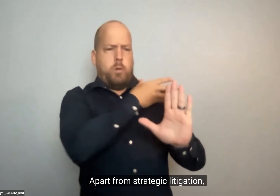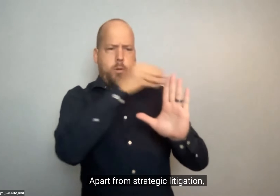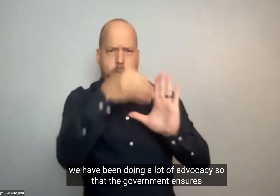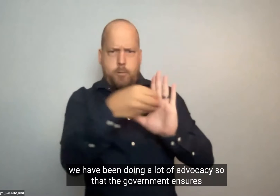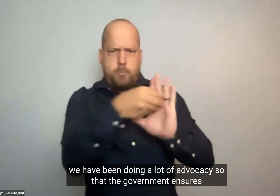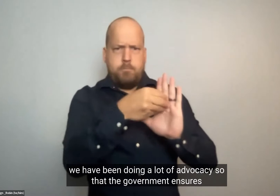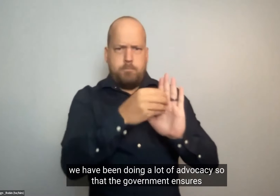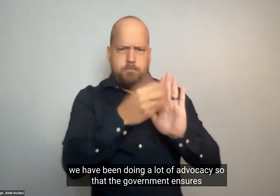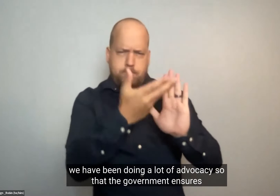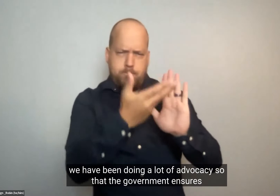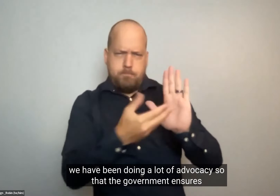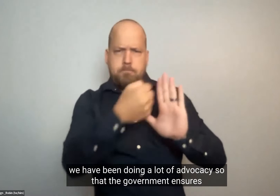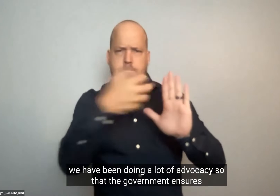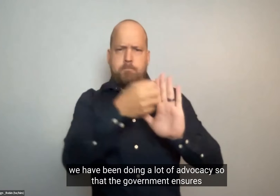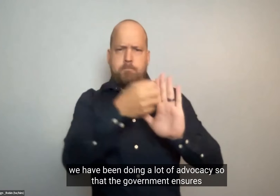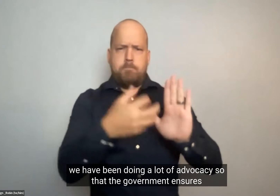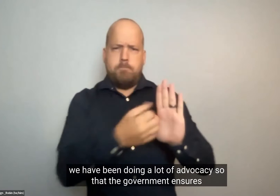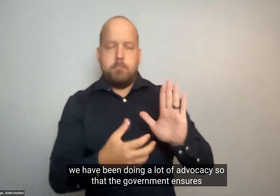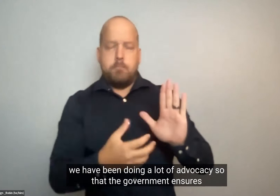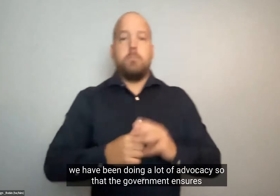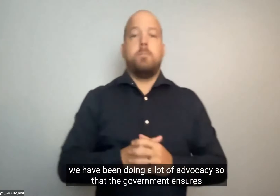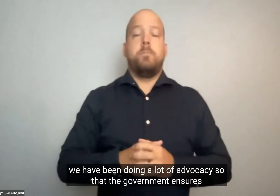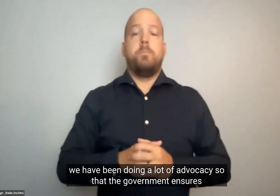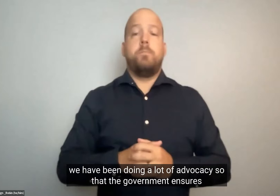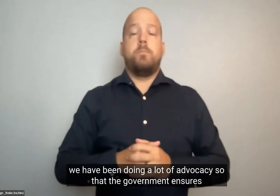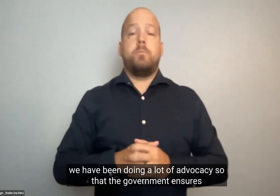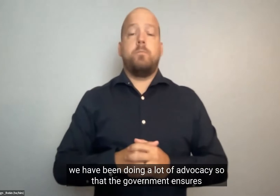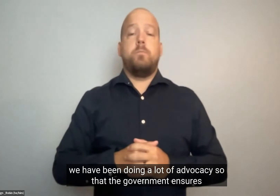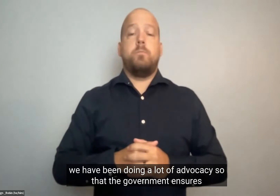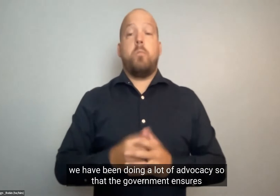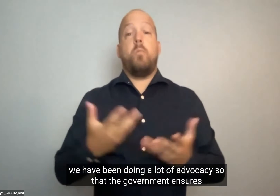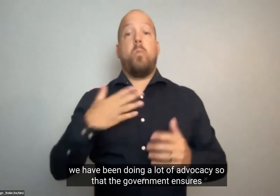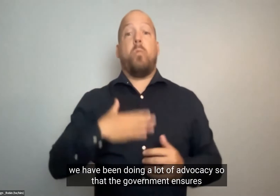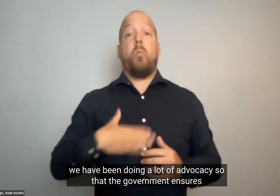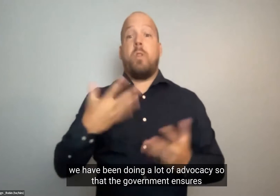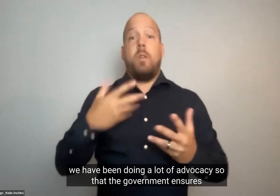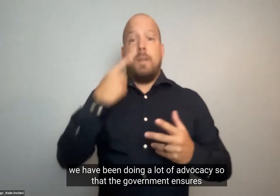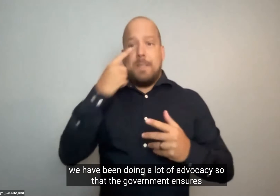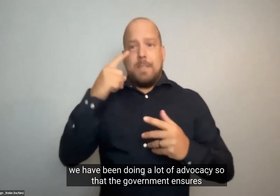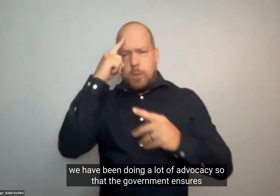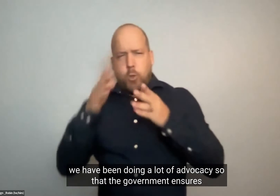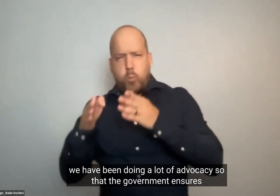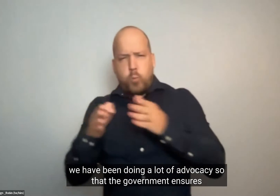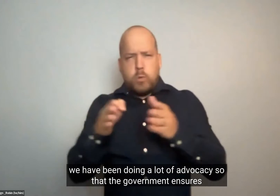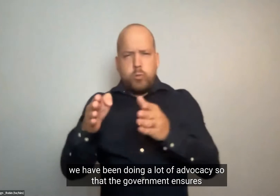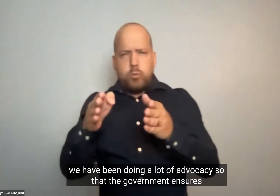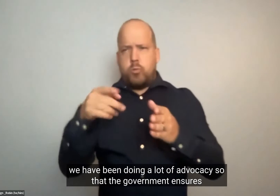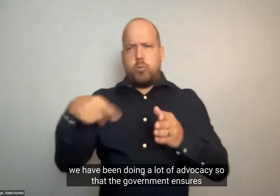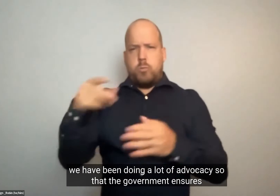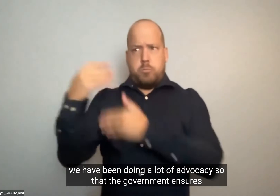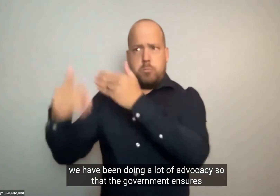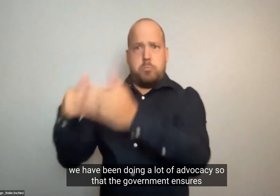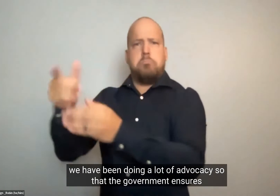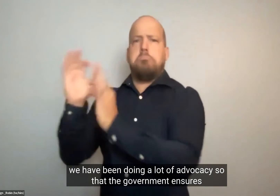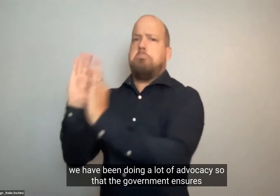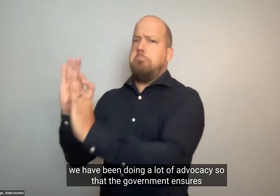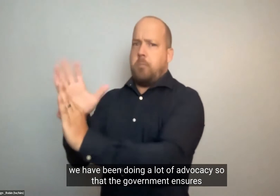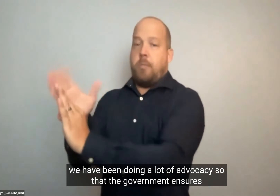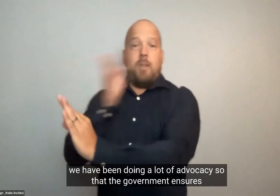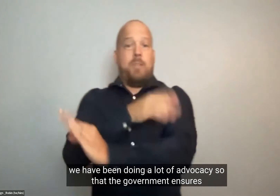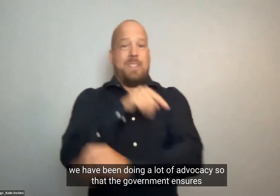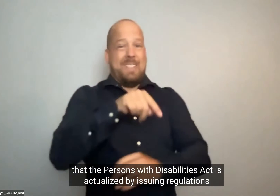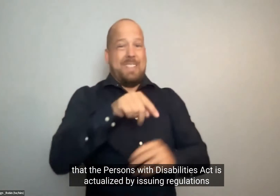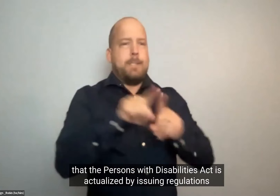litigation, we have been doing a lot of advocacy so that the